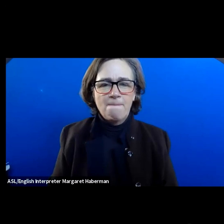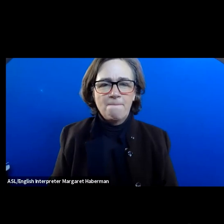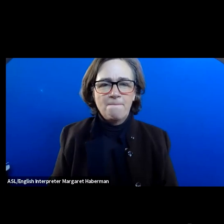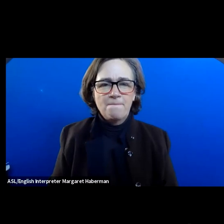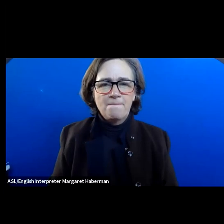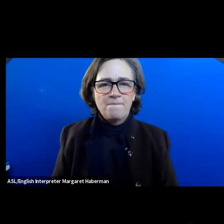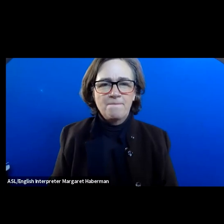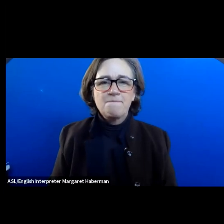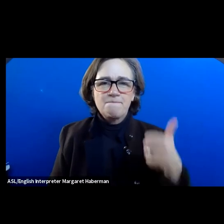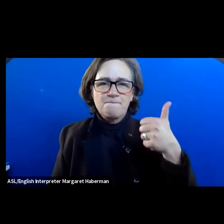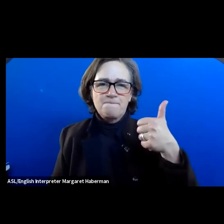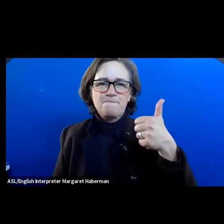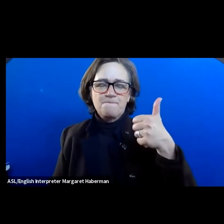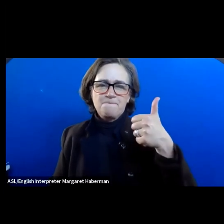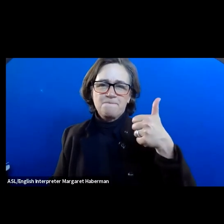Rose, you're good.